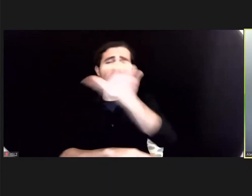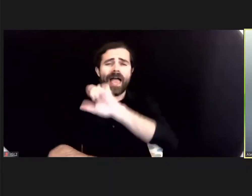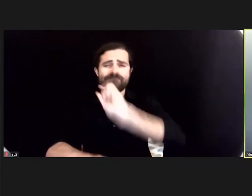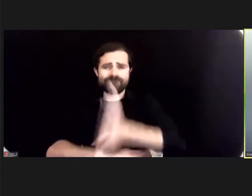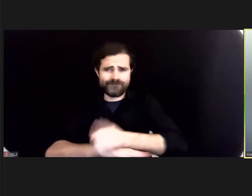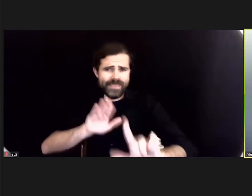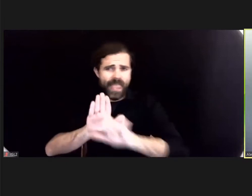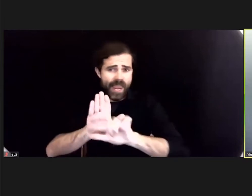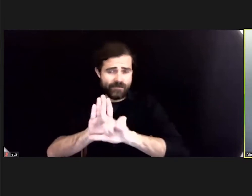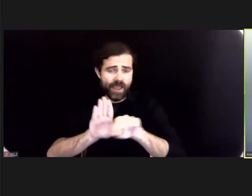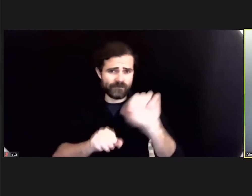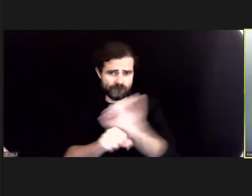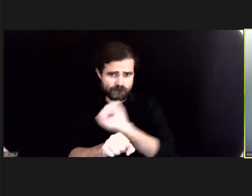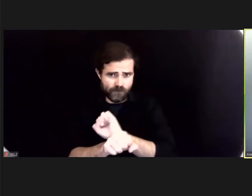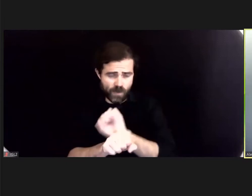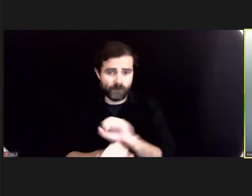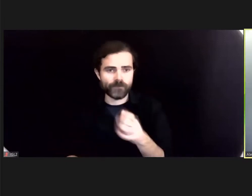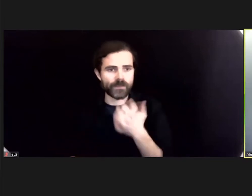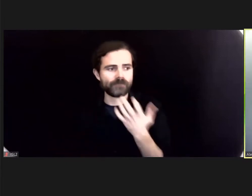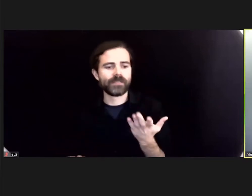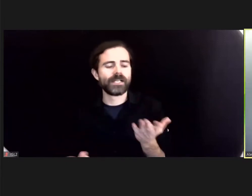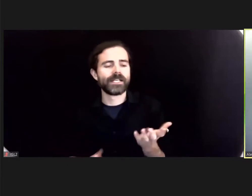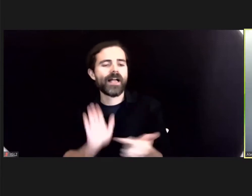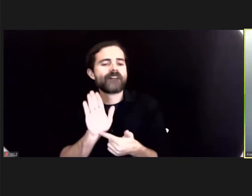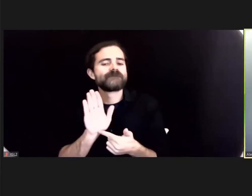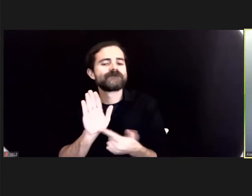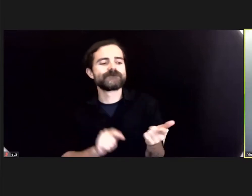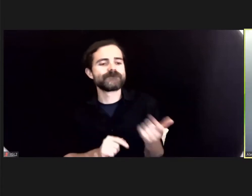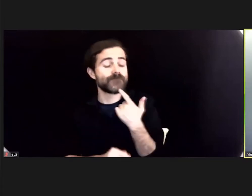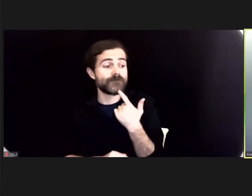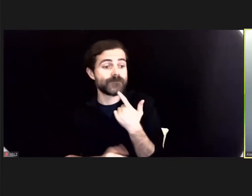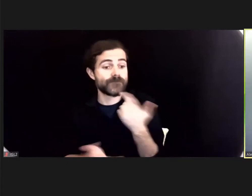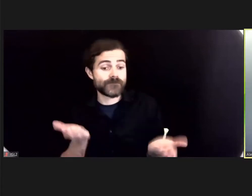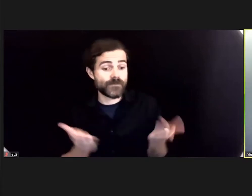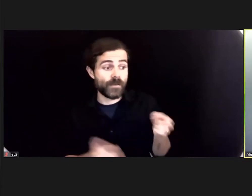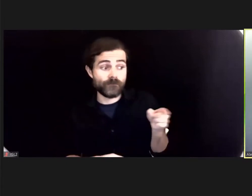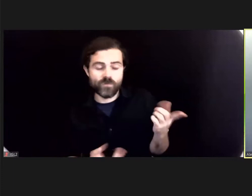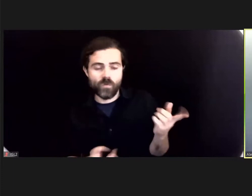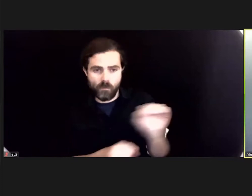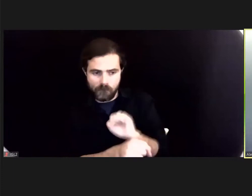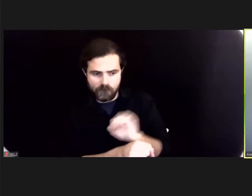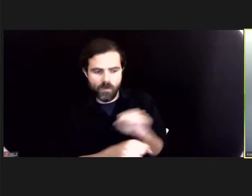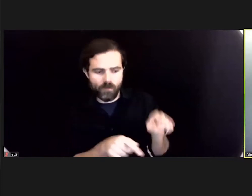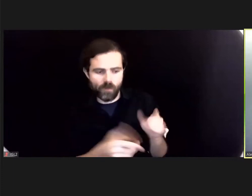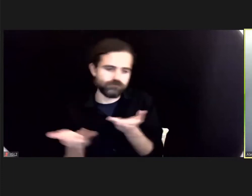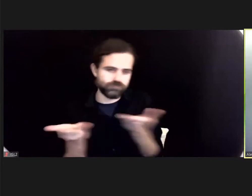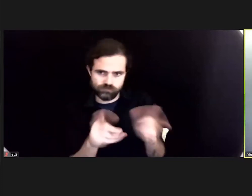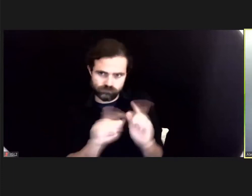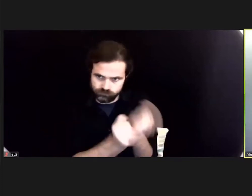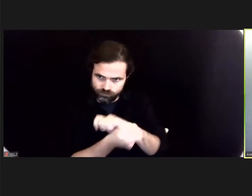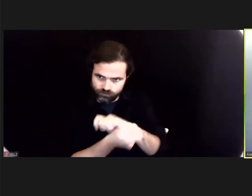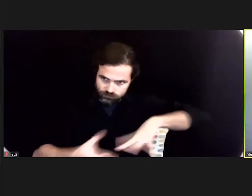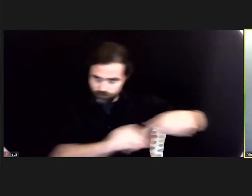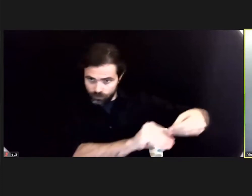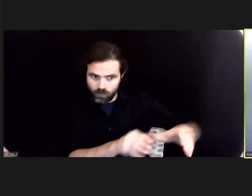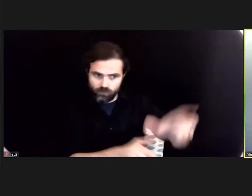you are employed, there will be provision of reasonable accommodation to you. And we see that this is not fully